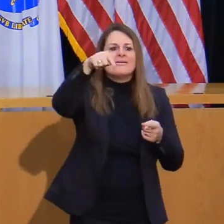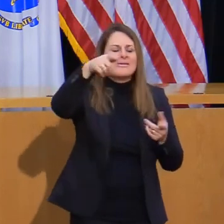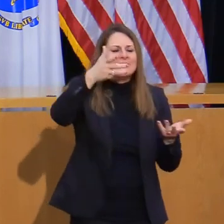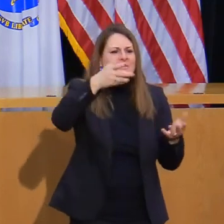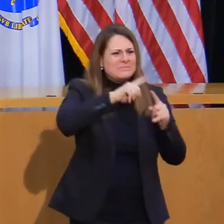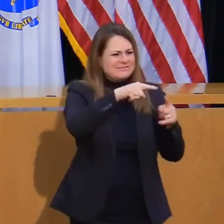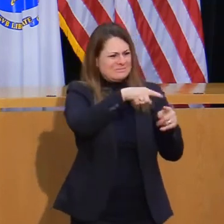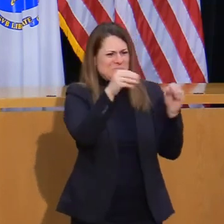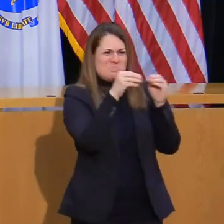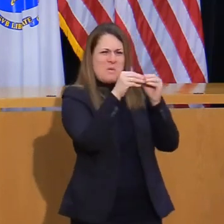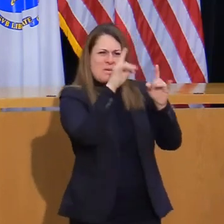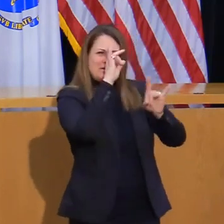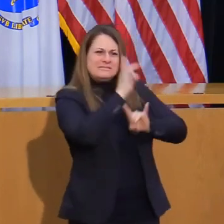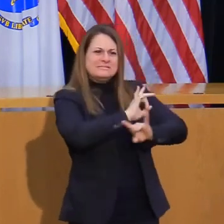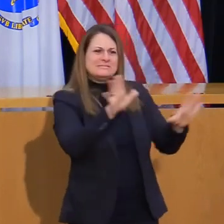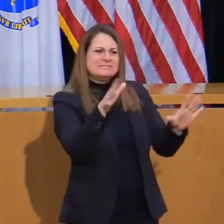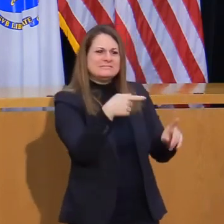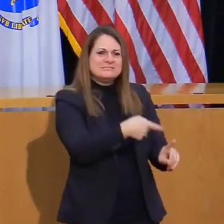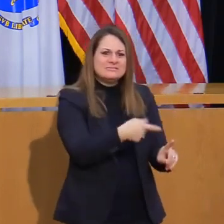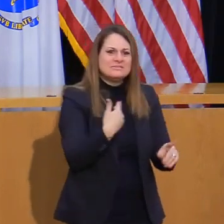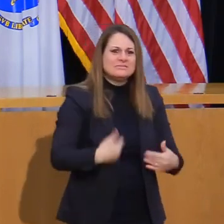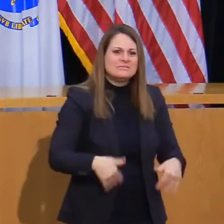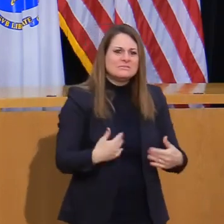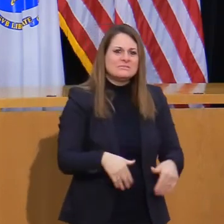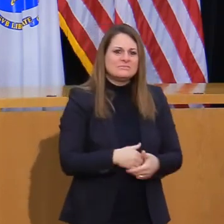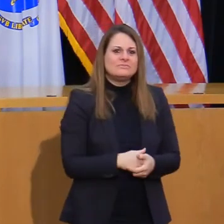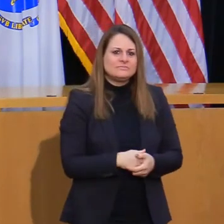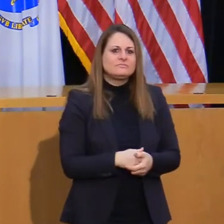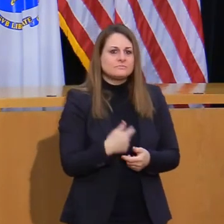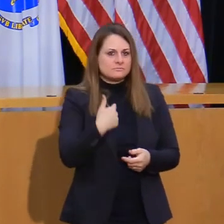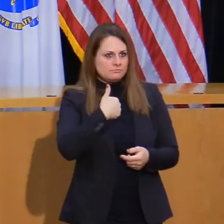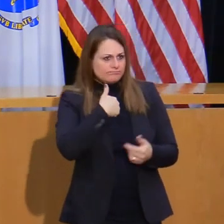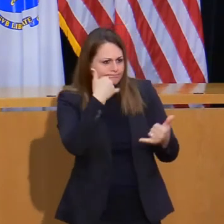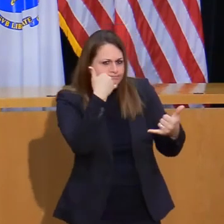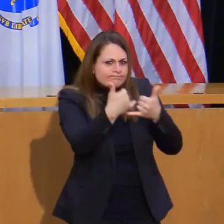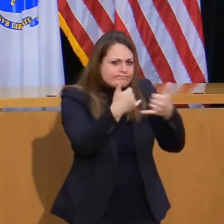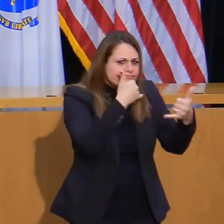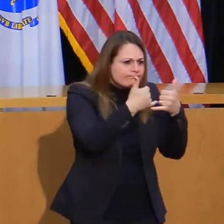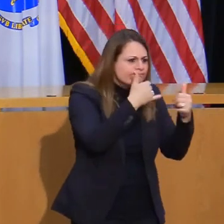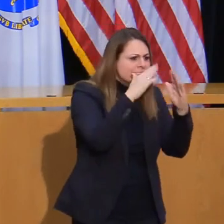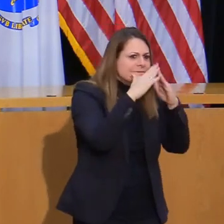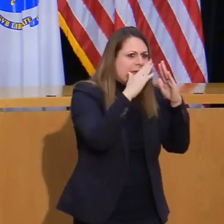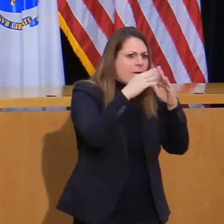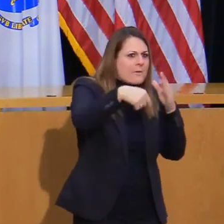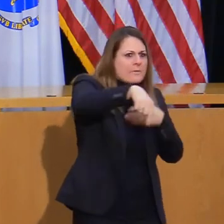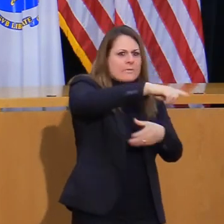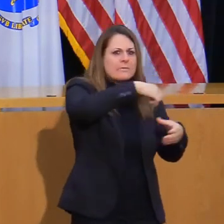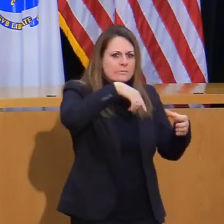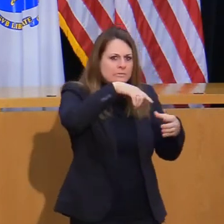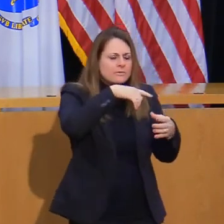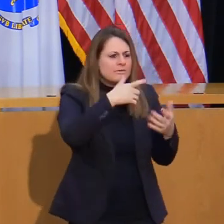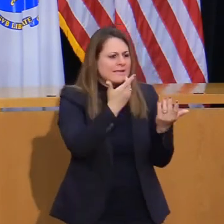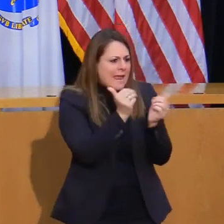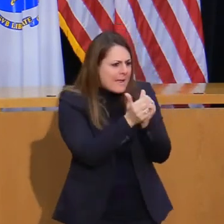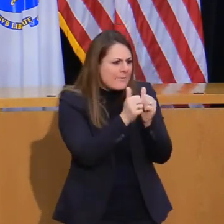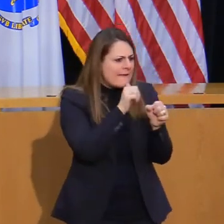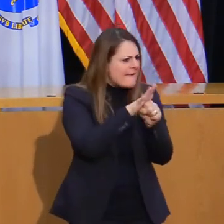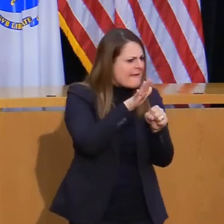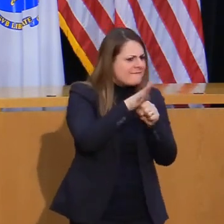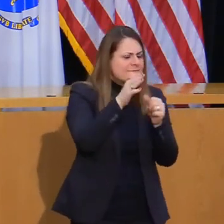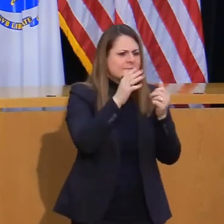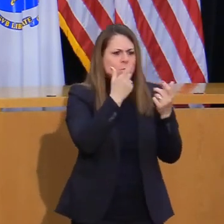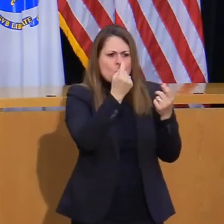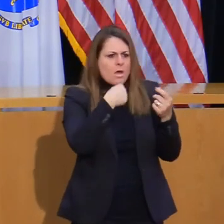talking regularly to local leadership in these 4 communities about this issue to develop a plan to make up for the